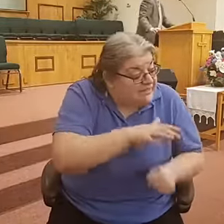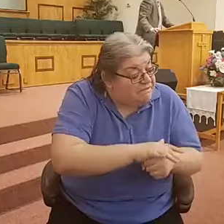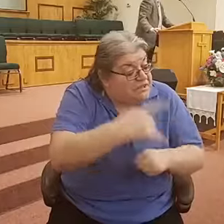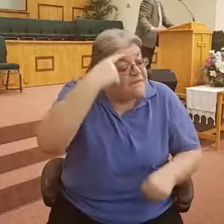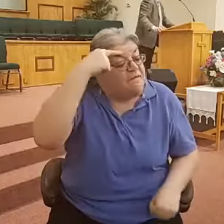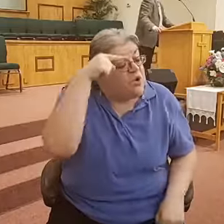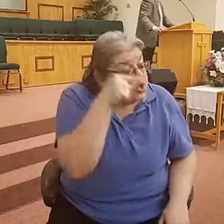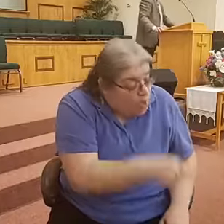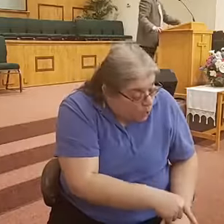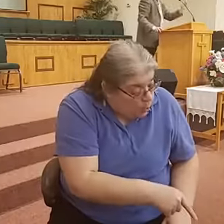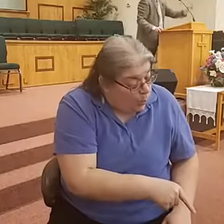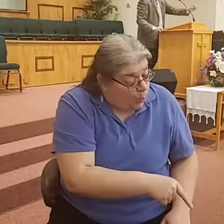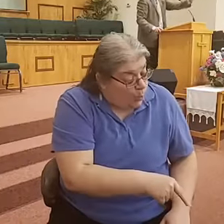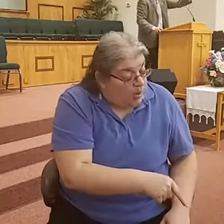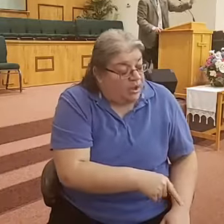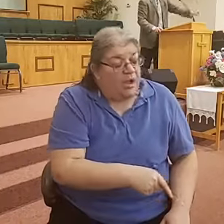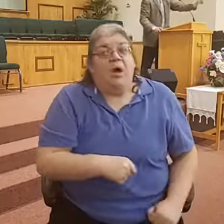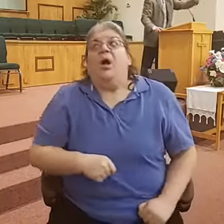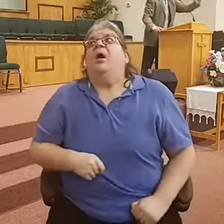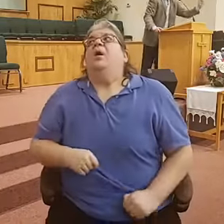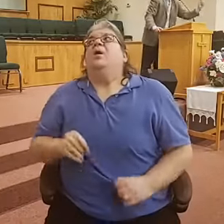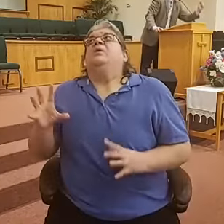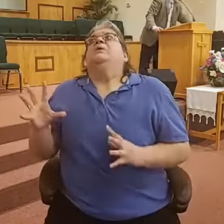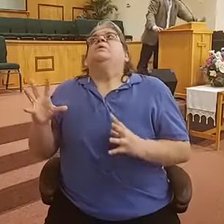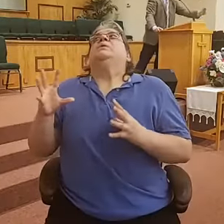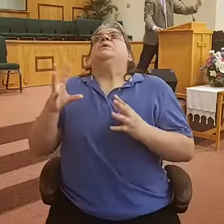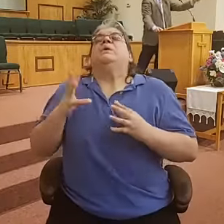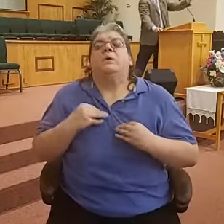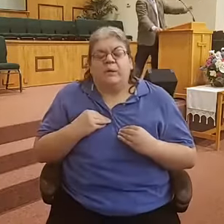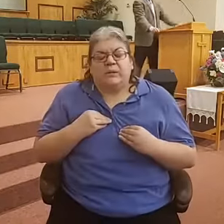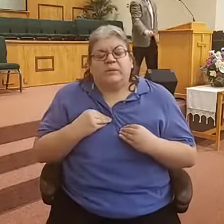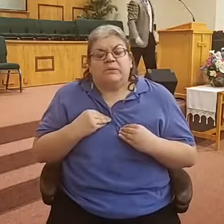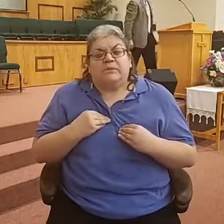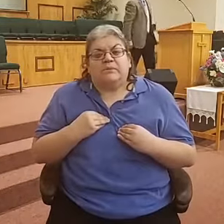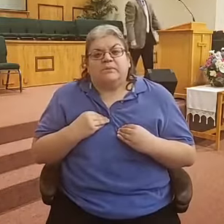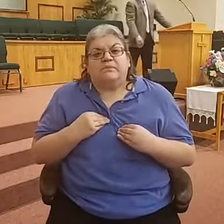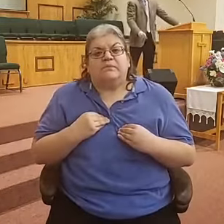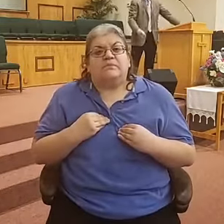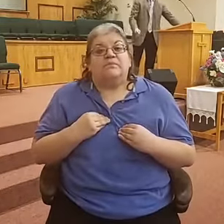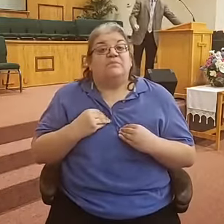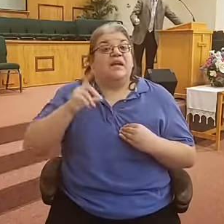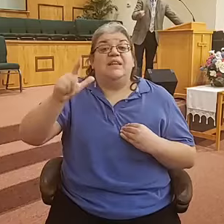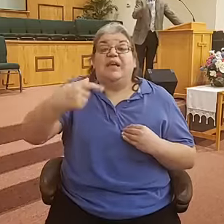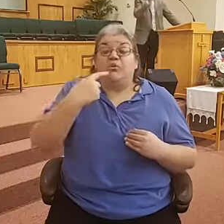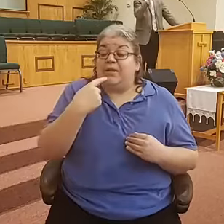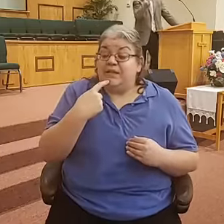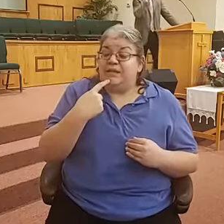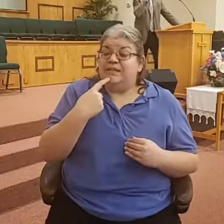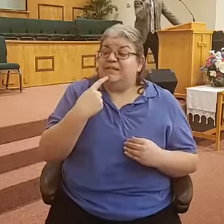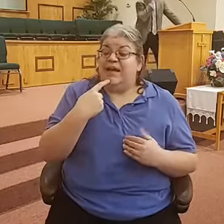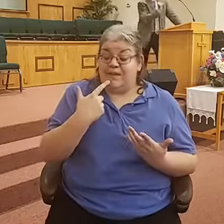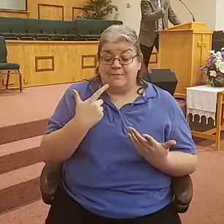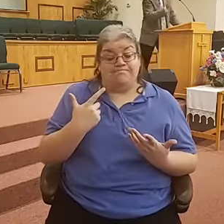you. And Paul would go on to say this about that thorn in the flesh. He would say,